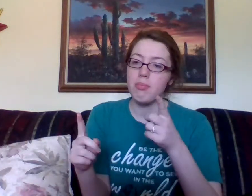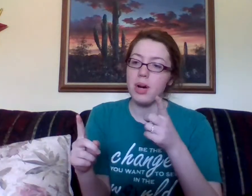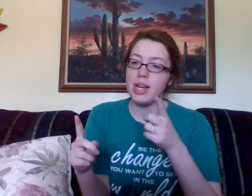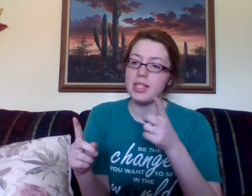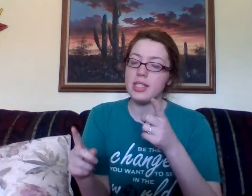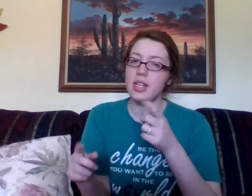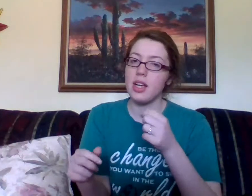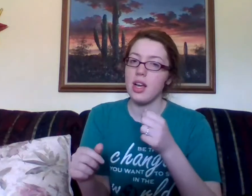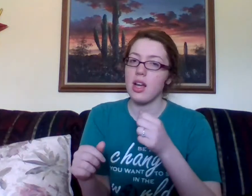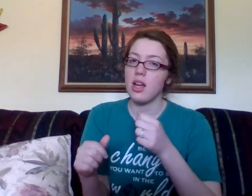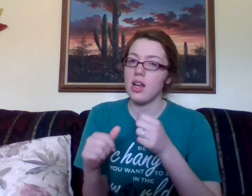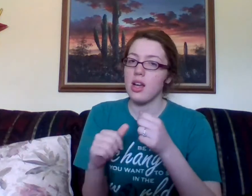but